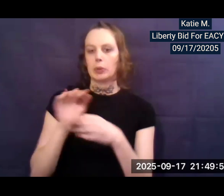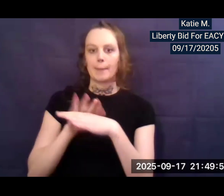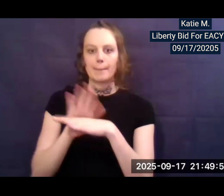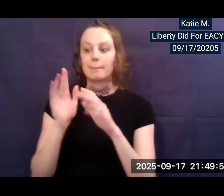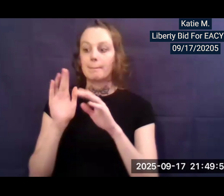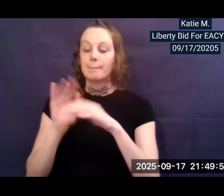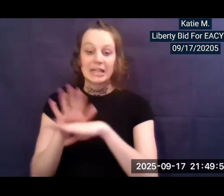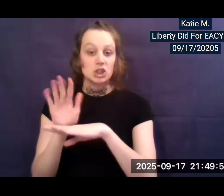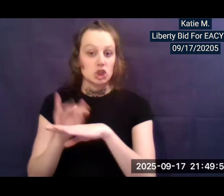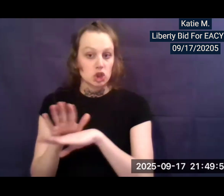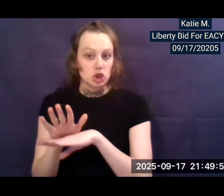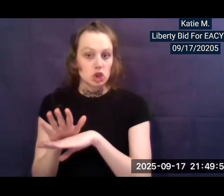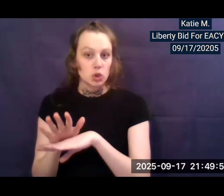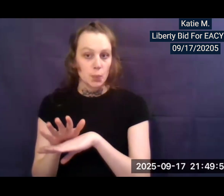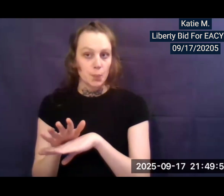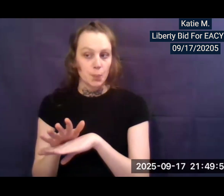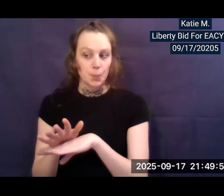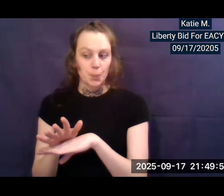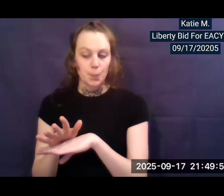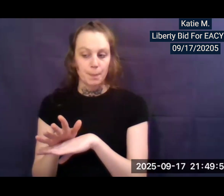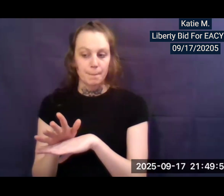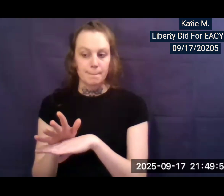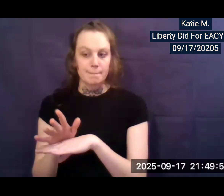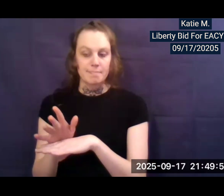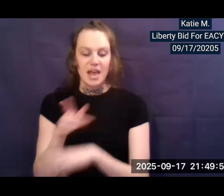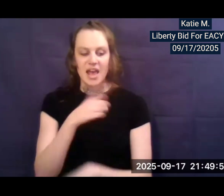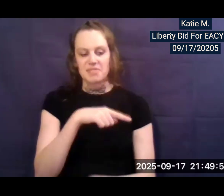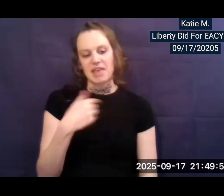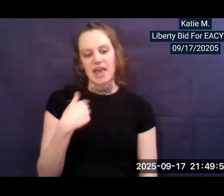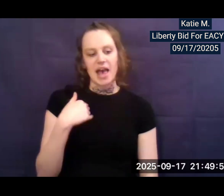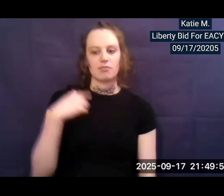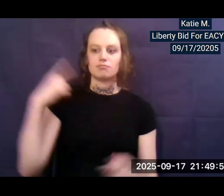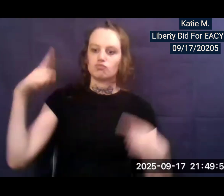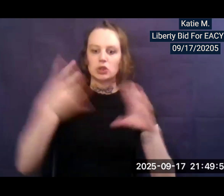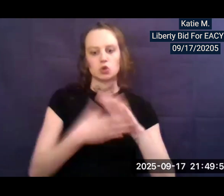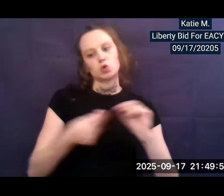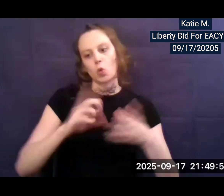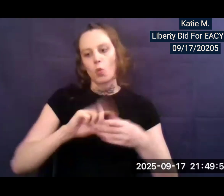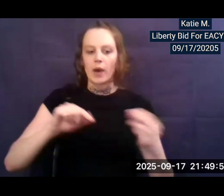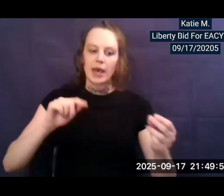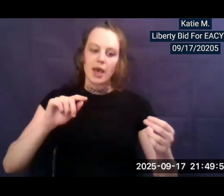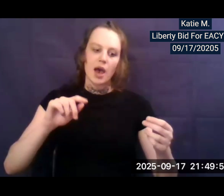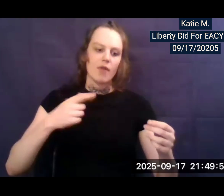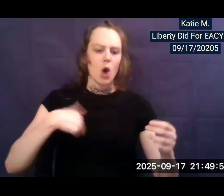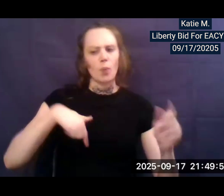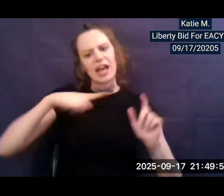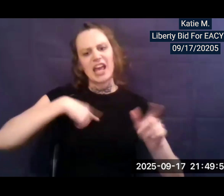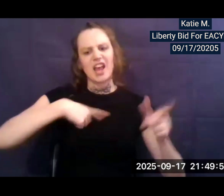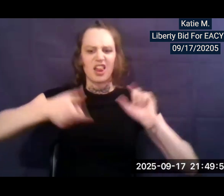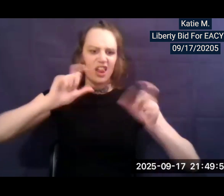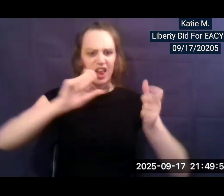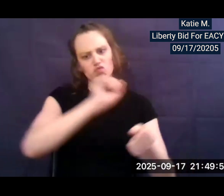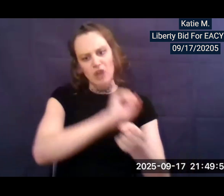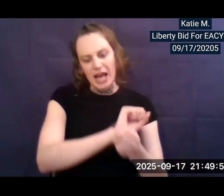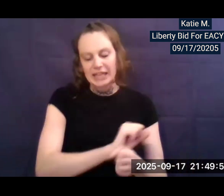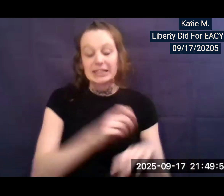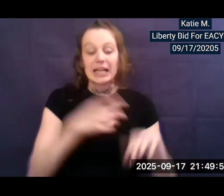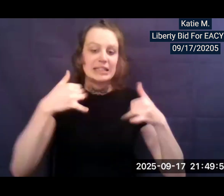basically. And they had these wild stories of getting arrested and all this. And my dad would still drink heavily on the weekends growing